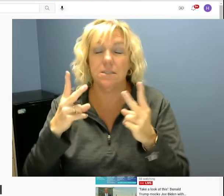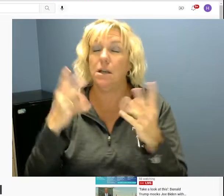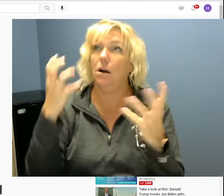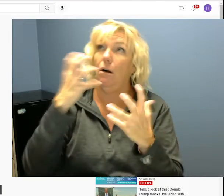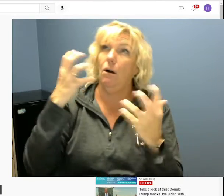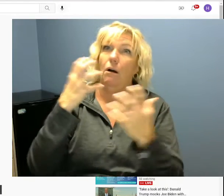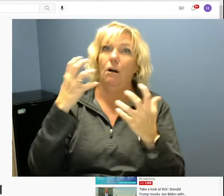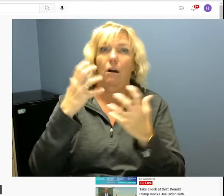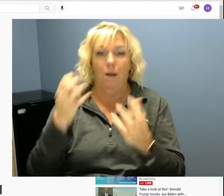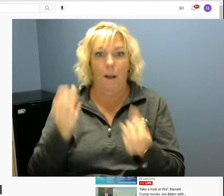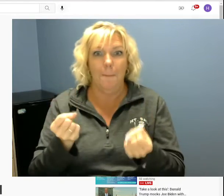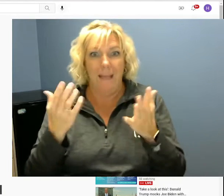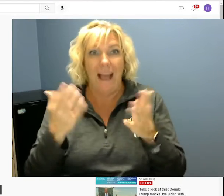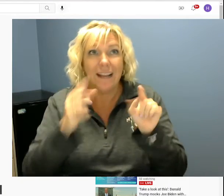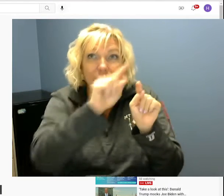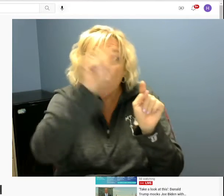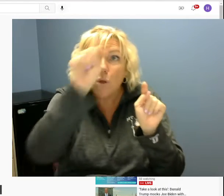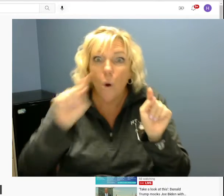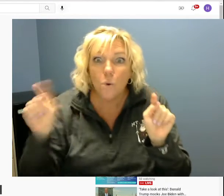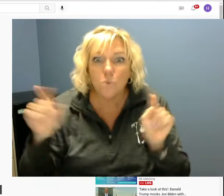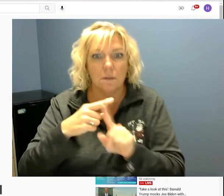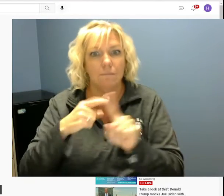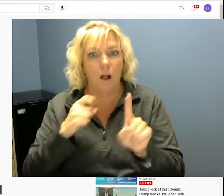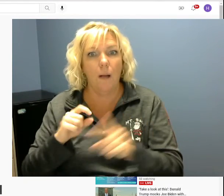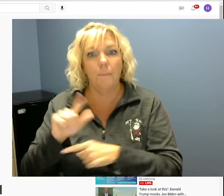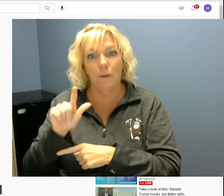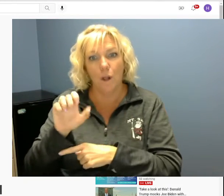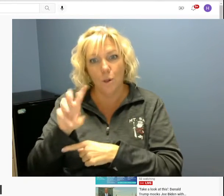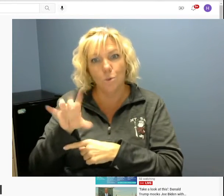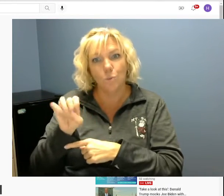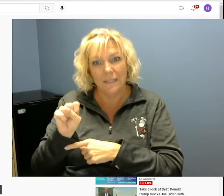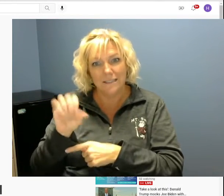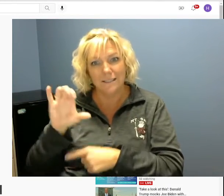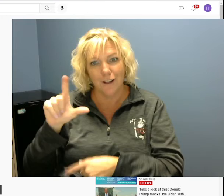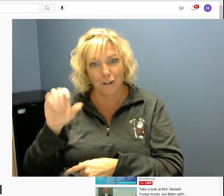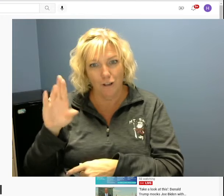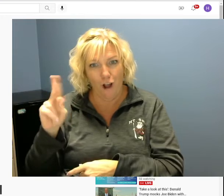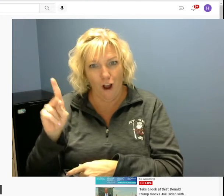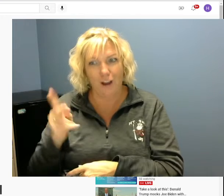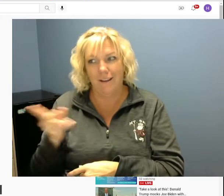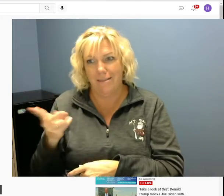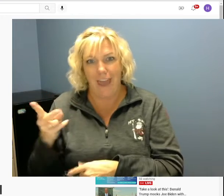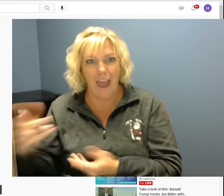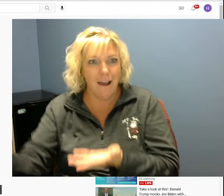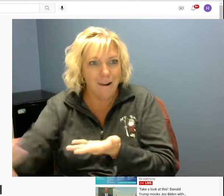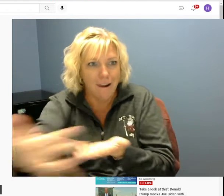are things from this expedition. So clearly he viewed it with some